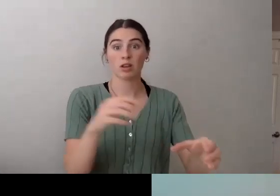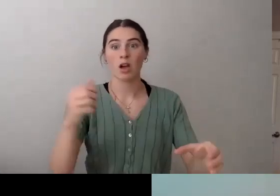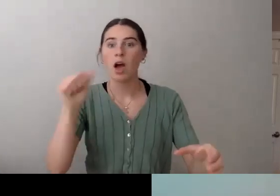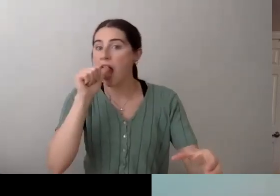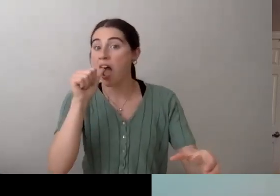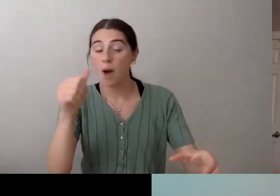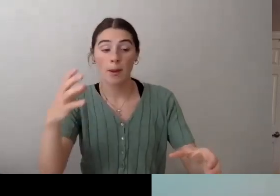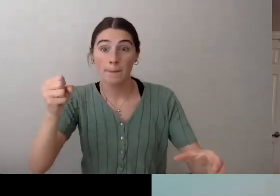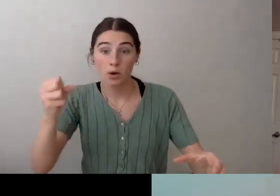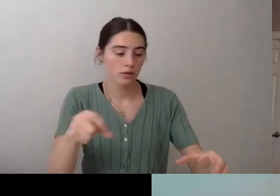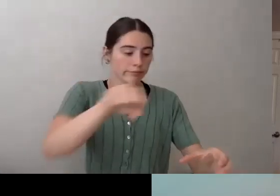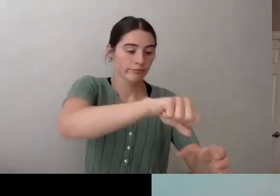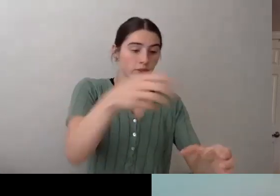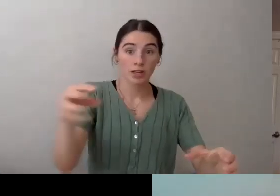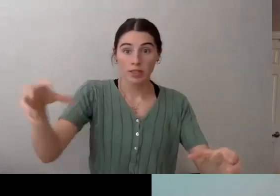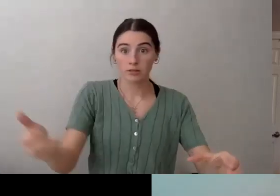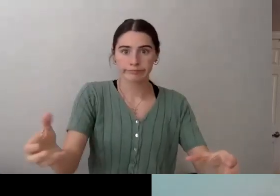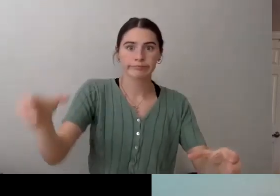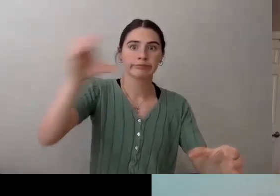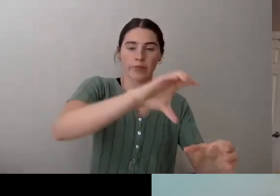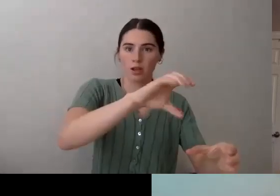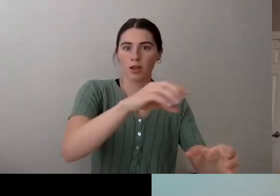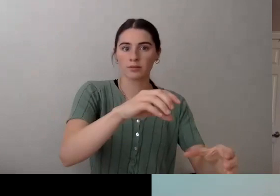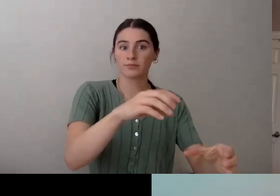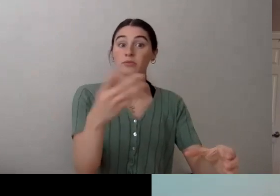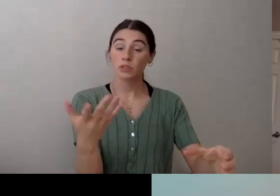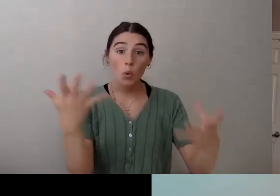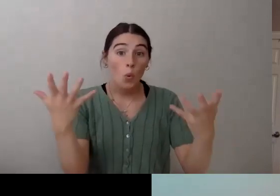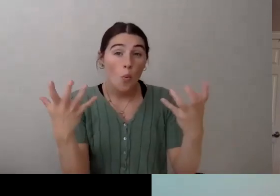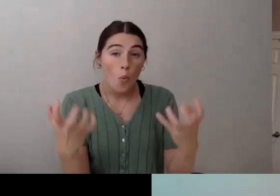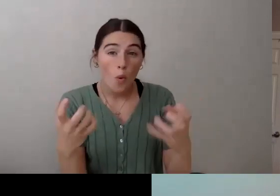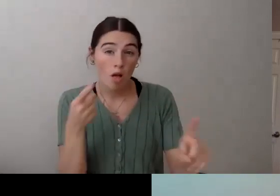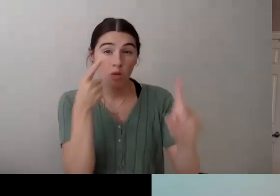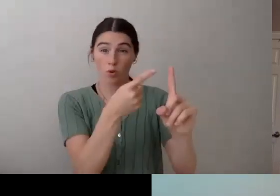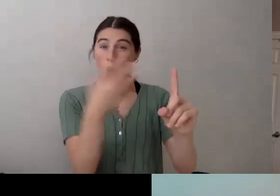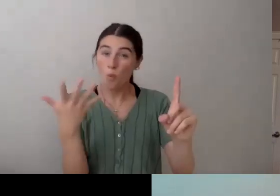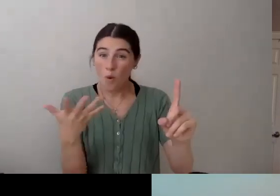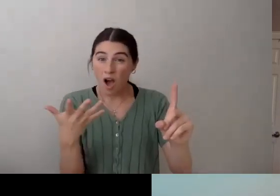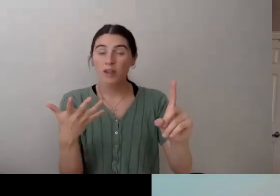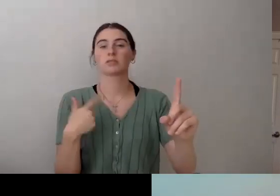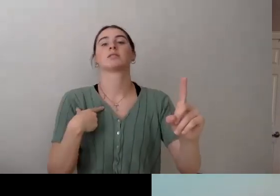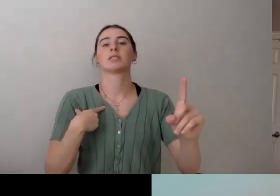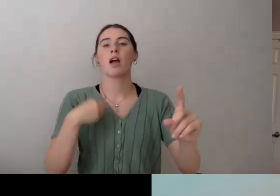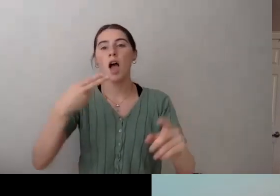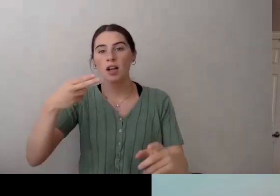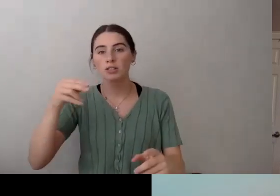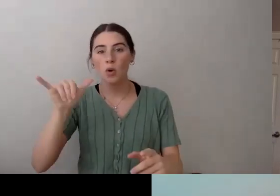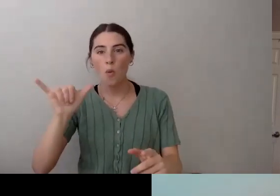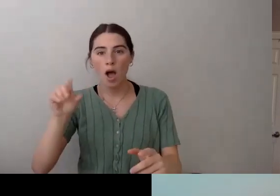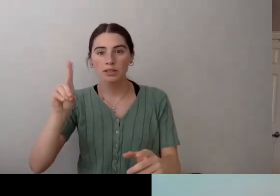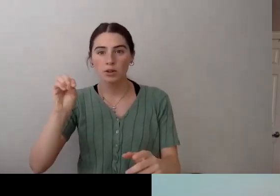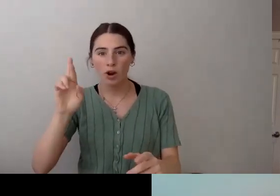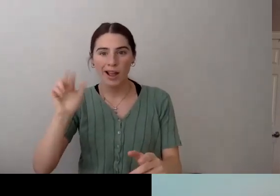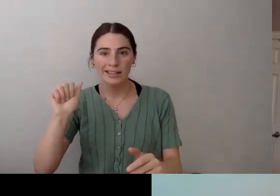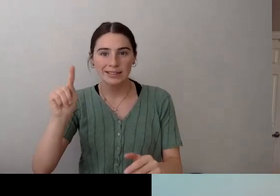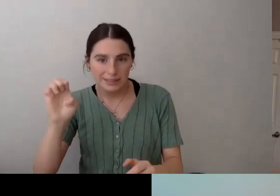almond flour so that it can absorb it. And that mixed in with the meat is what keeps it light